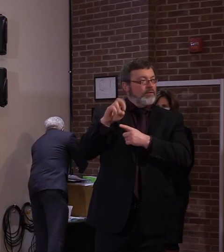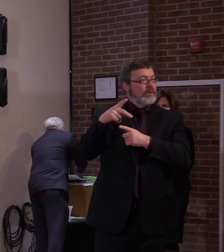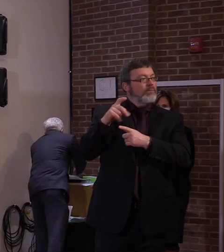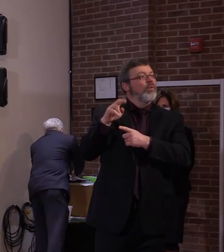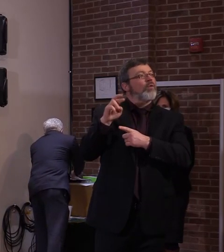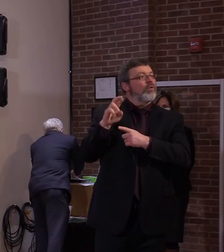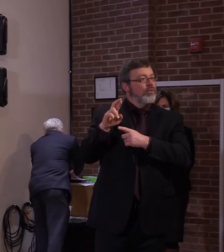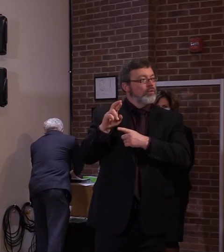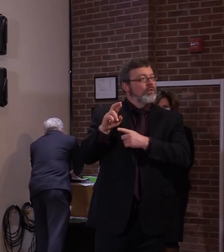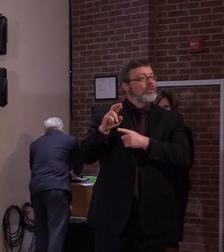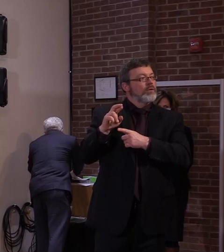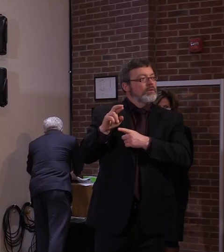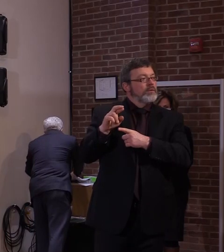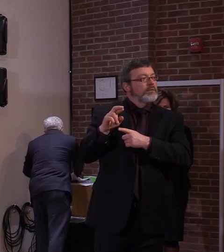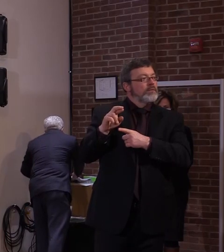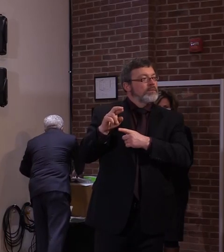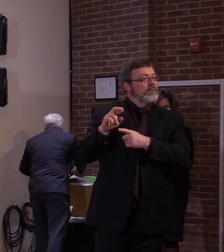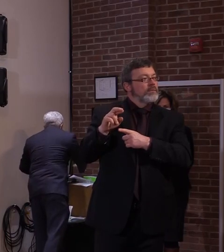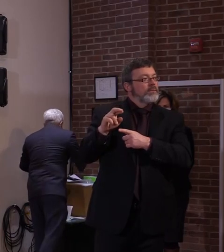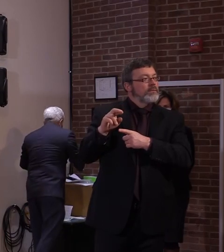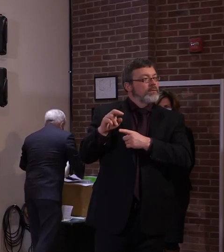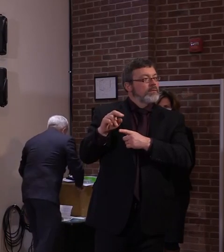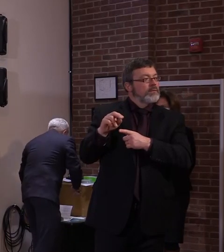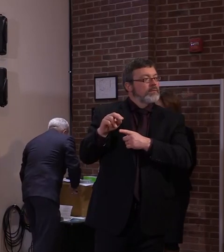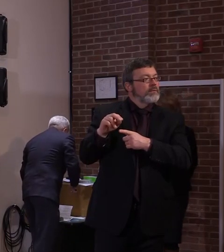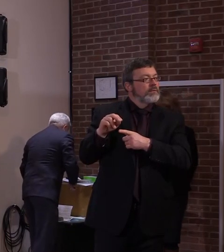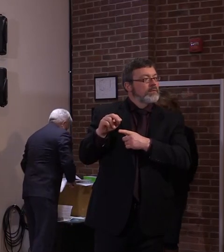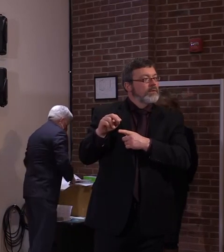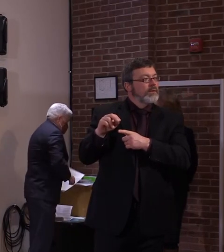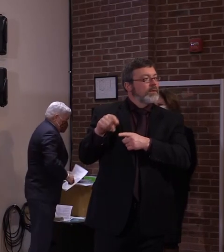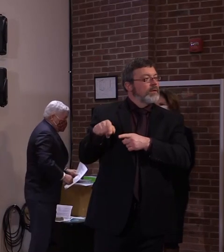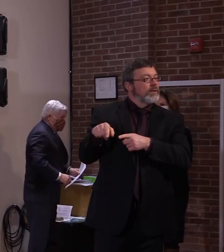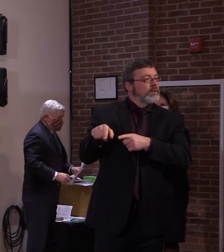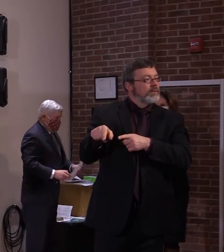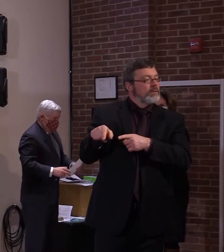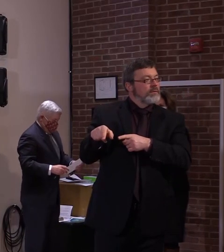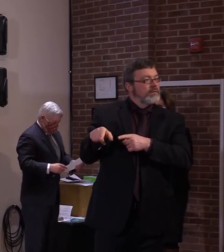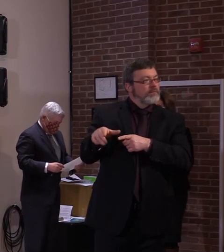Good afternoon. Am I unmuted? You are. Okay.